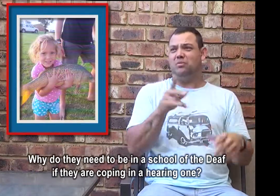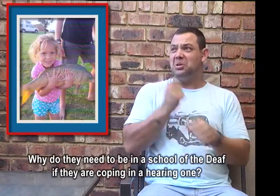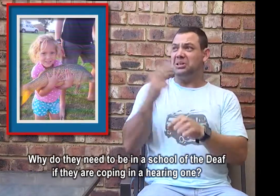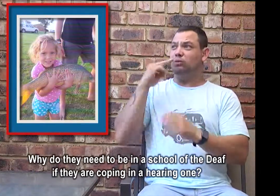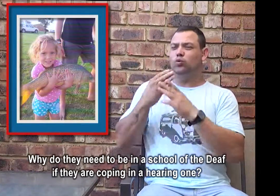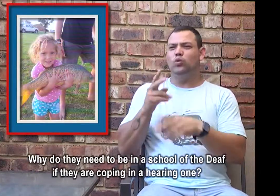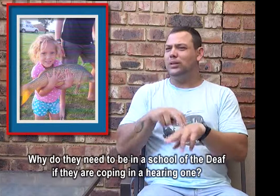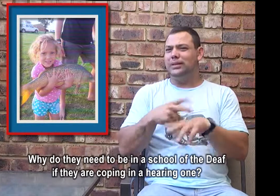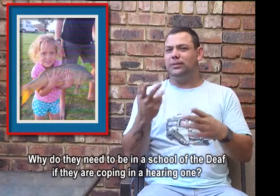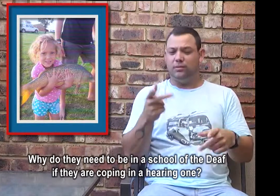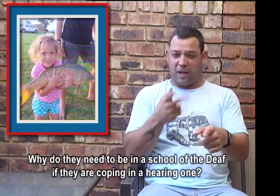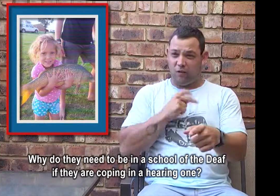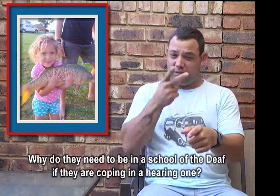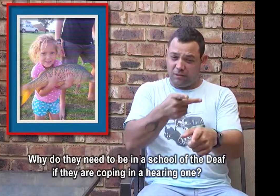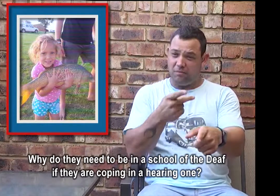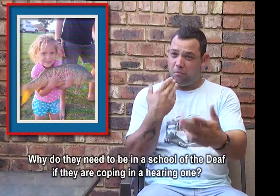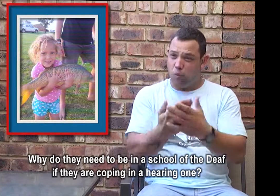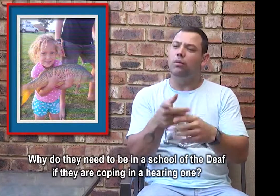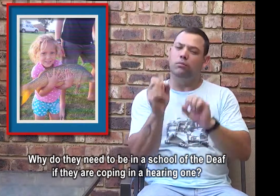of the deaf if they're coping in a hearing one?